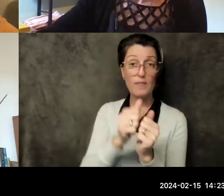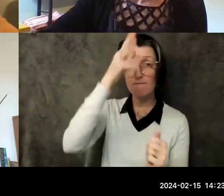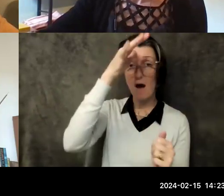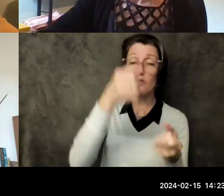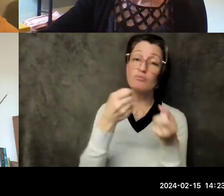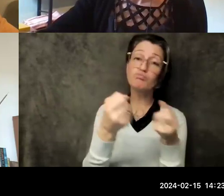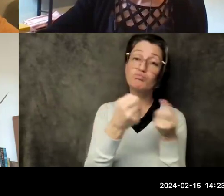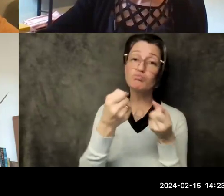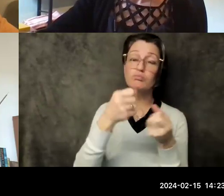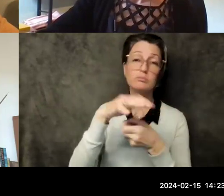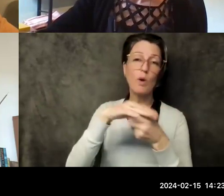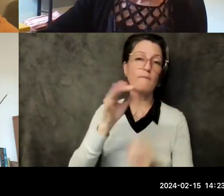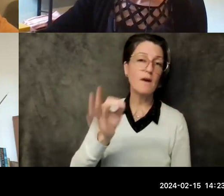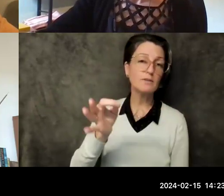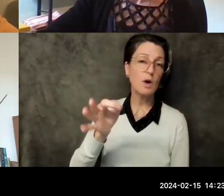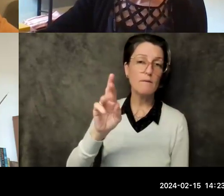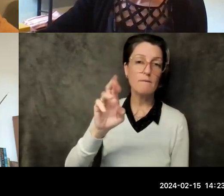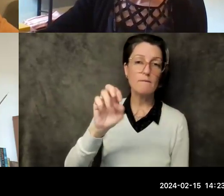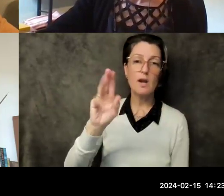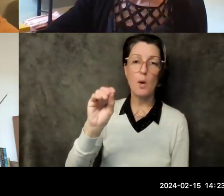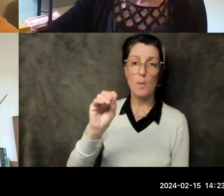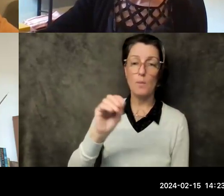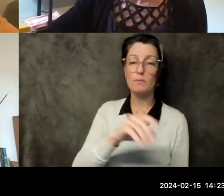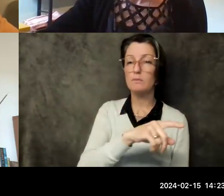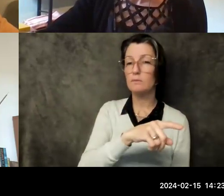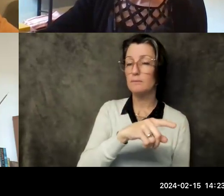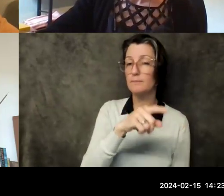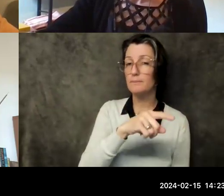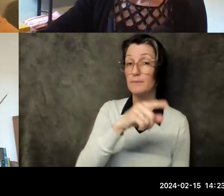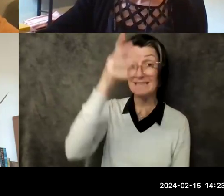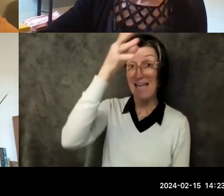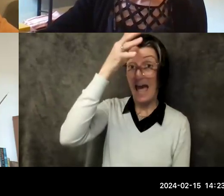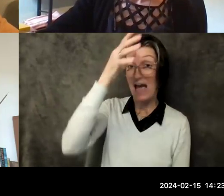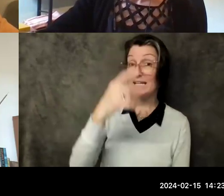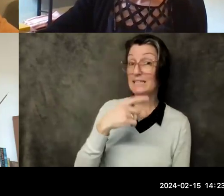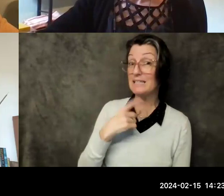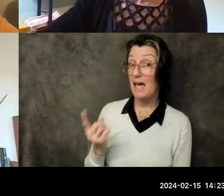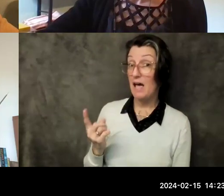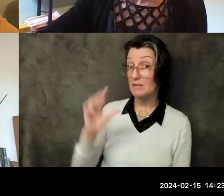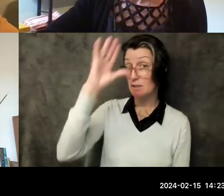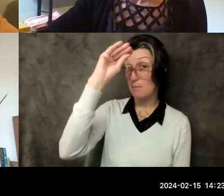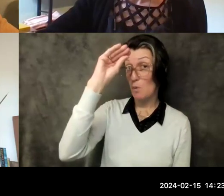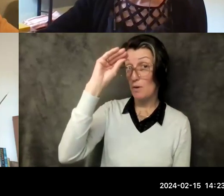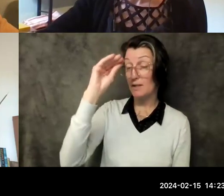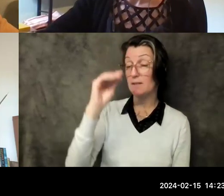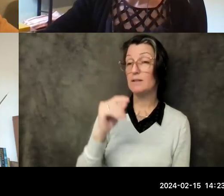with his dad, and his dad makes a comment. And this is in a story that he's reading, right? His dad makes a comment.